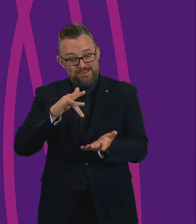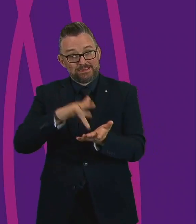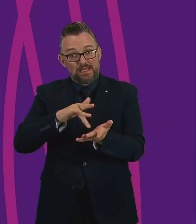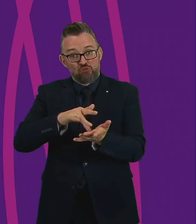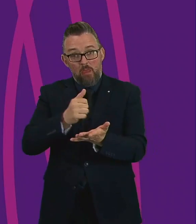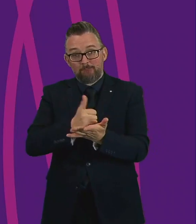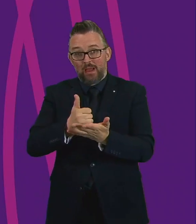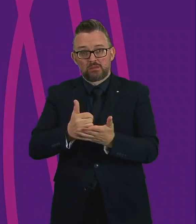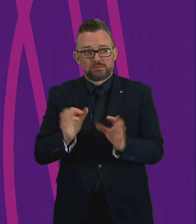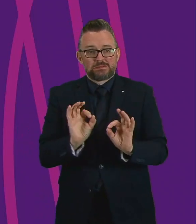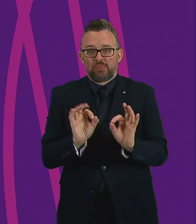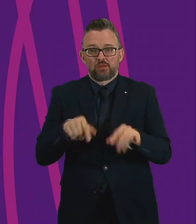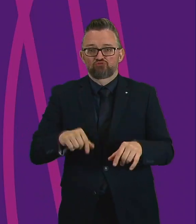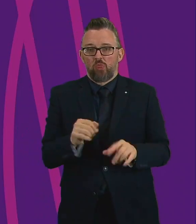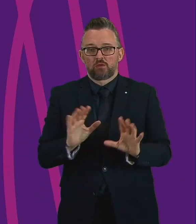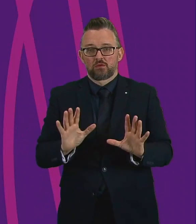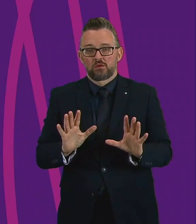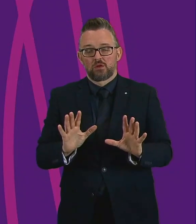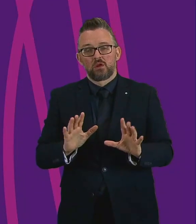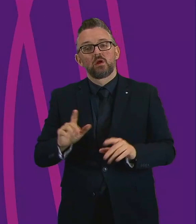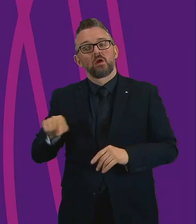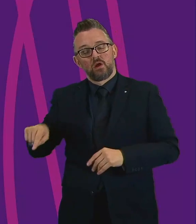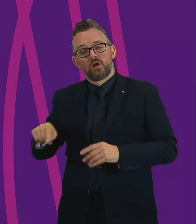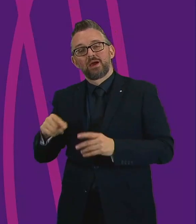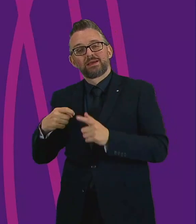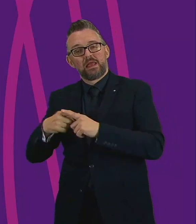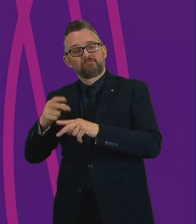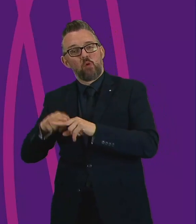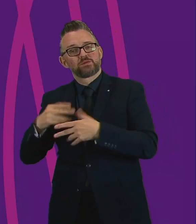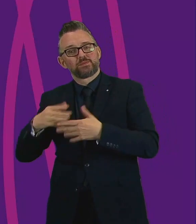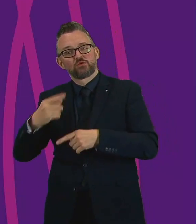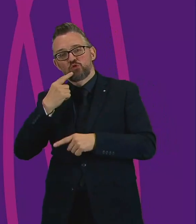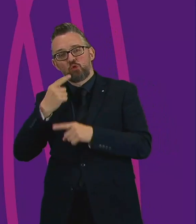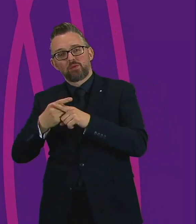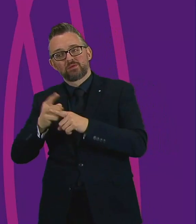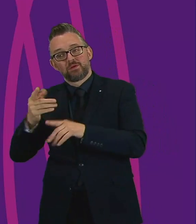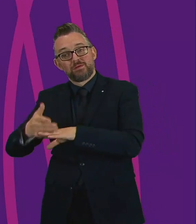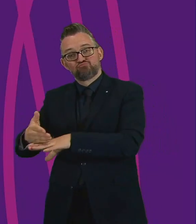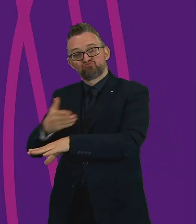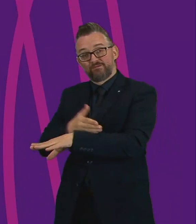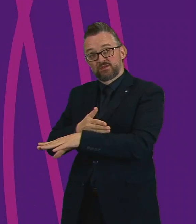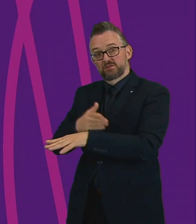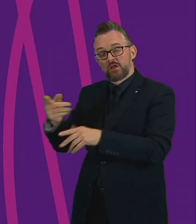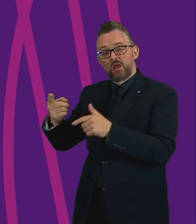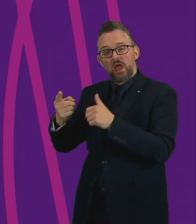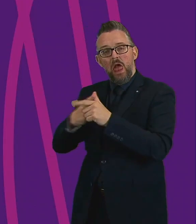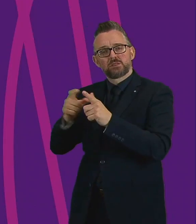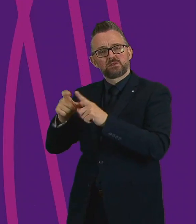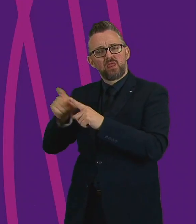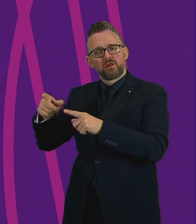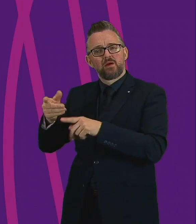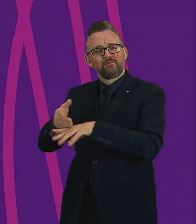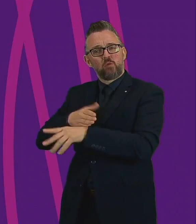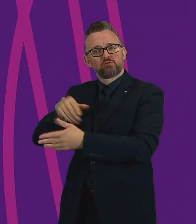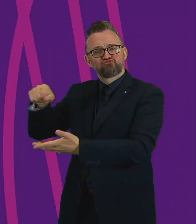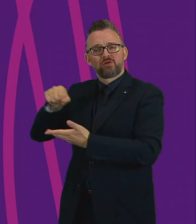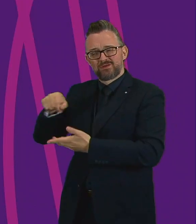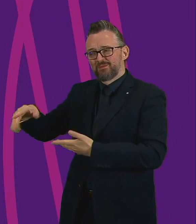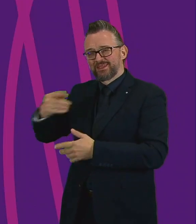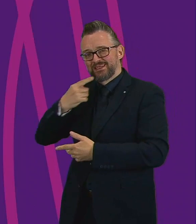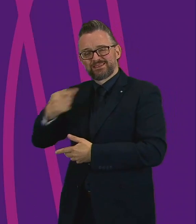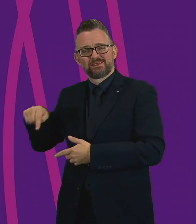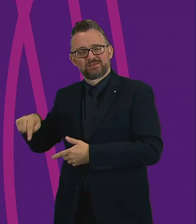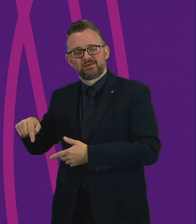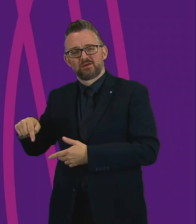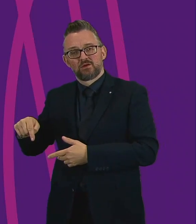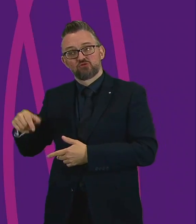Kate Forbes' reference to remarks made by the former Chancellor Alistair Darling. Now, previous